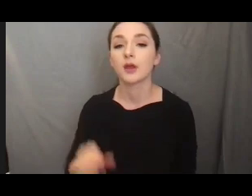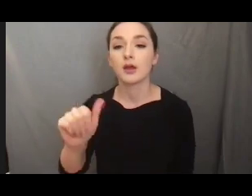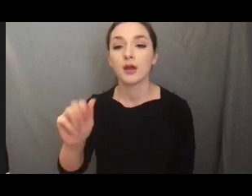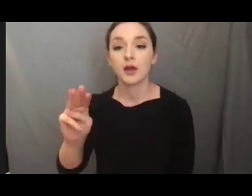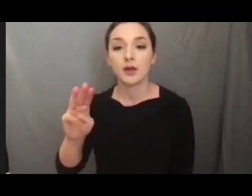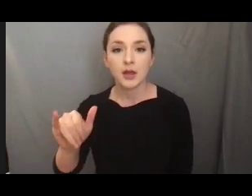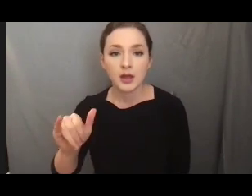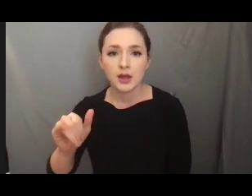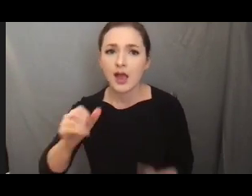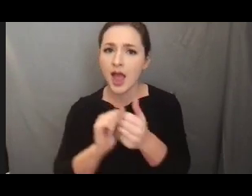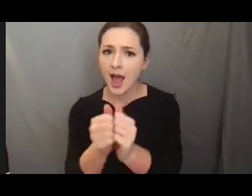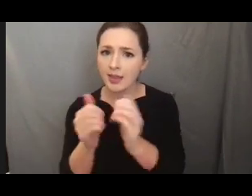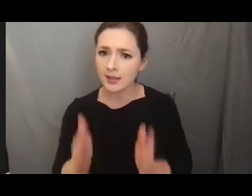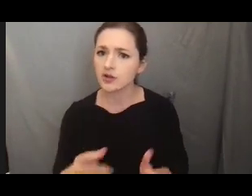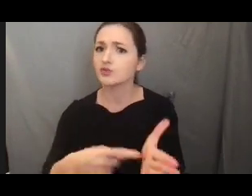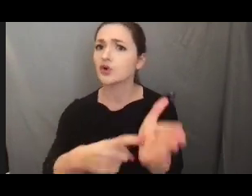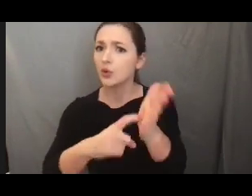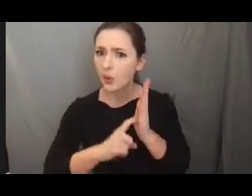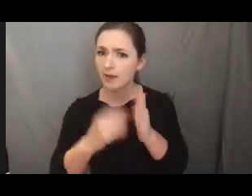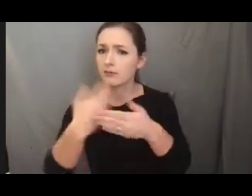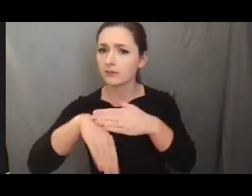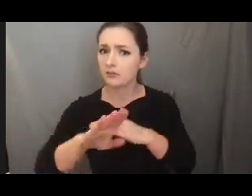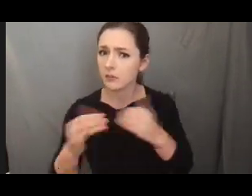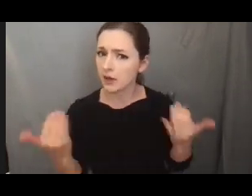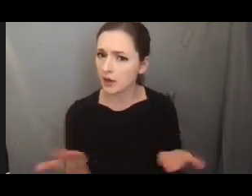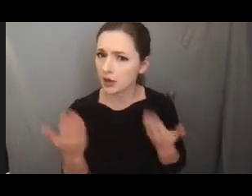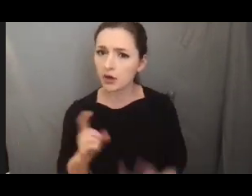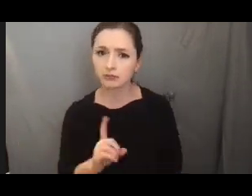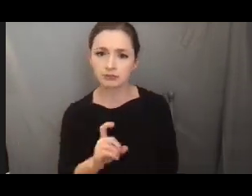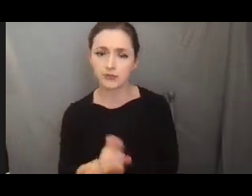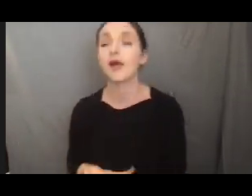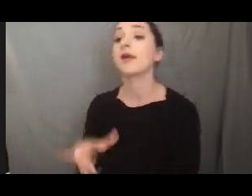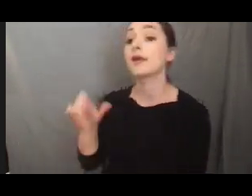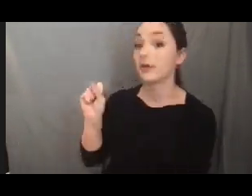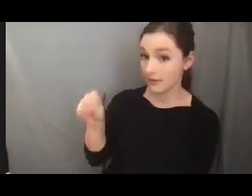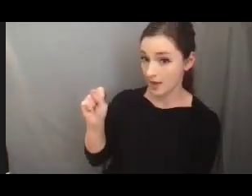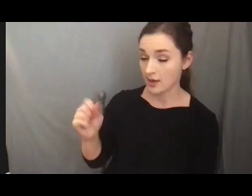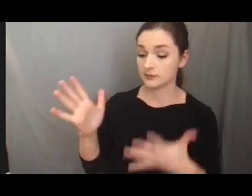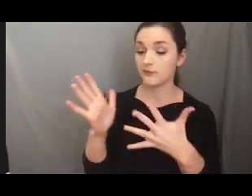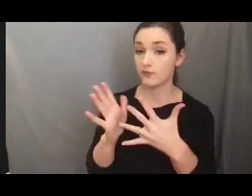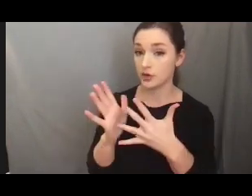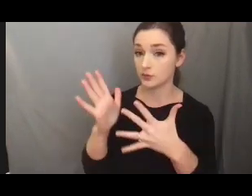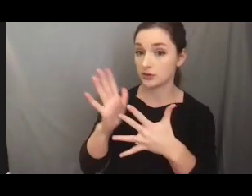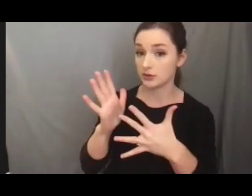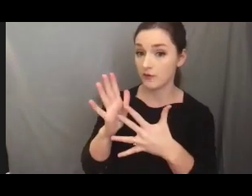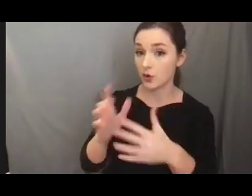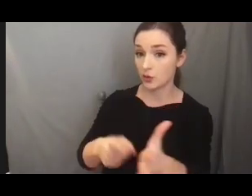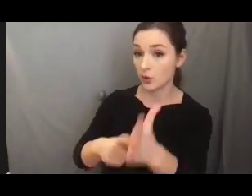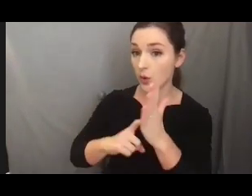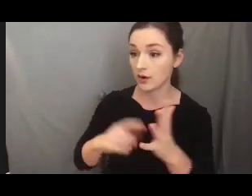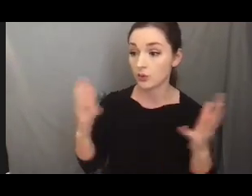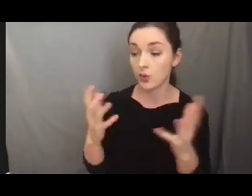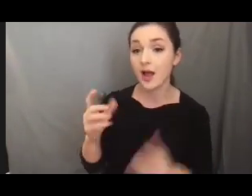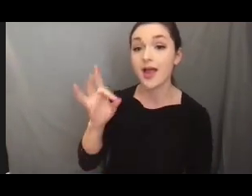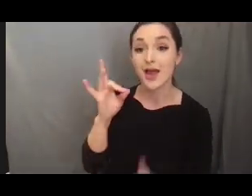Yeah. Freshmen, sophomores have to do 8 hours a week. Oh, okay. Yeah. Interesting. Yeah, and once their grades are